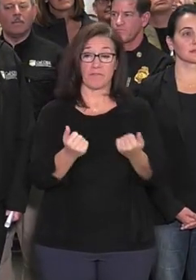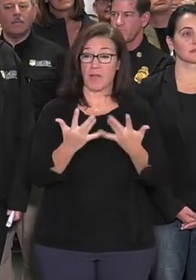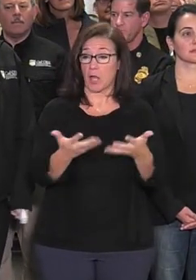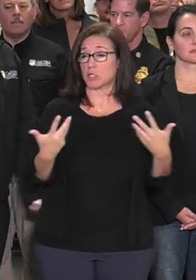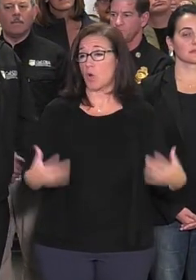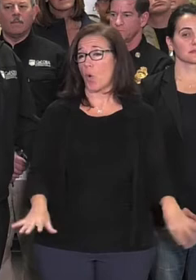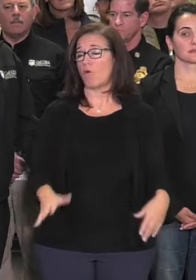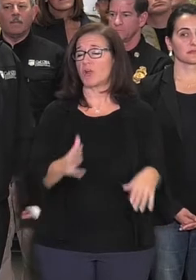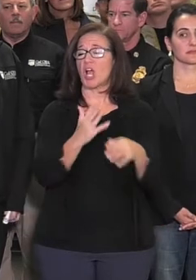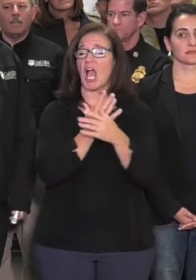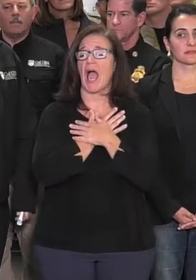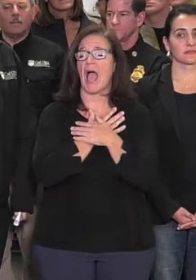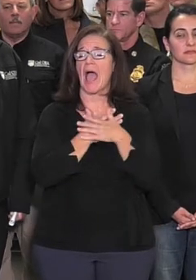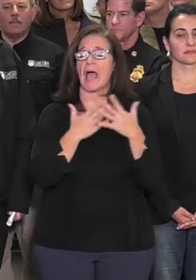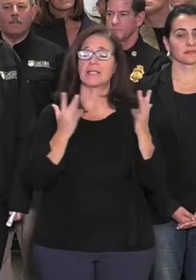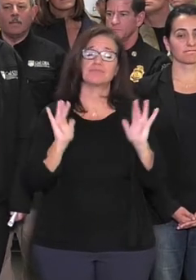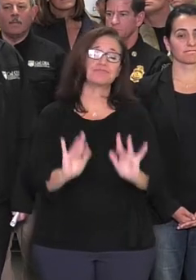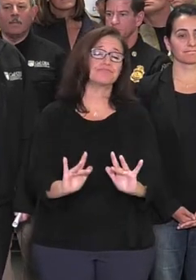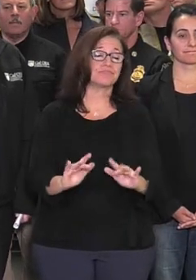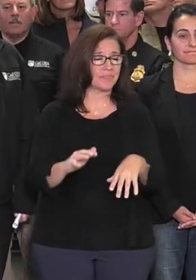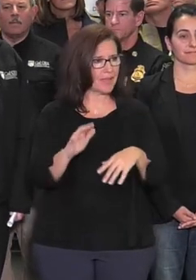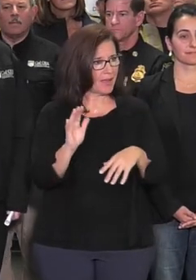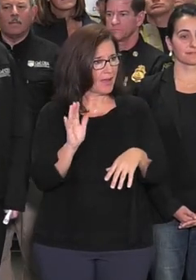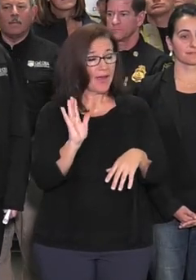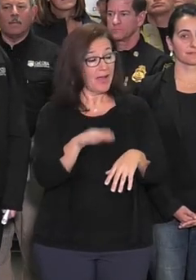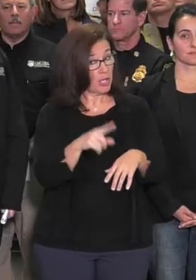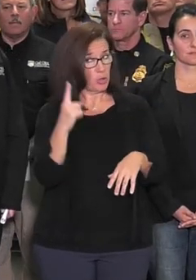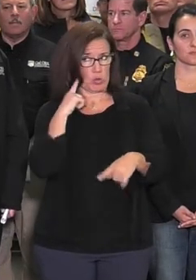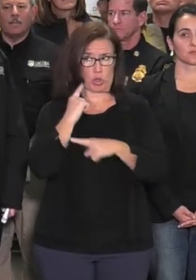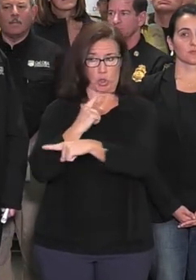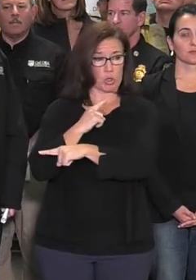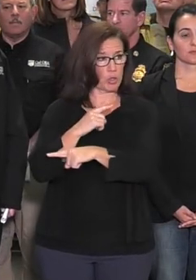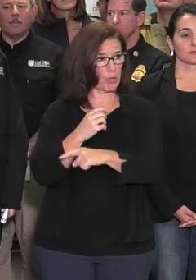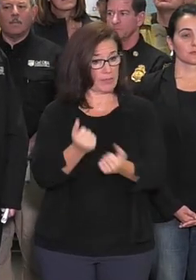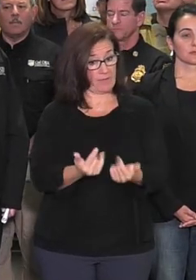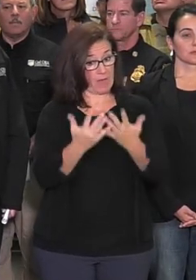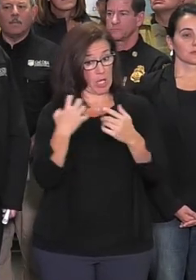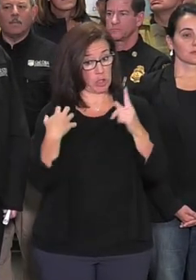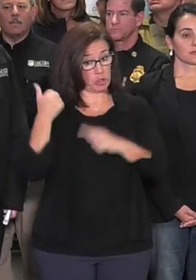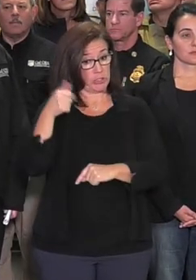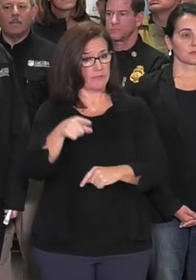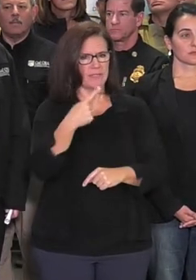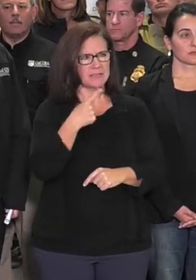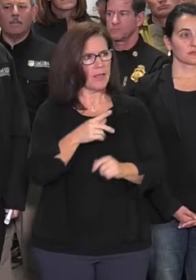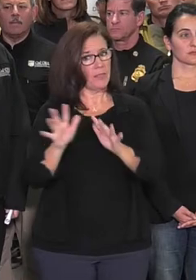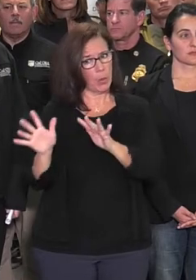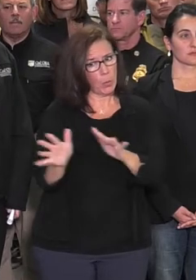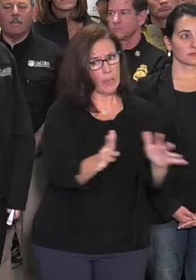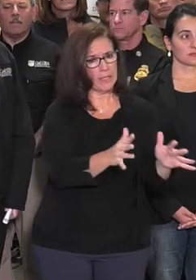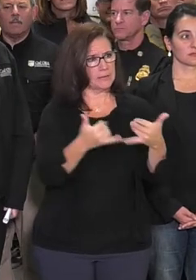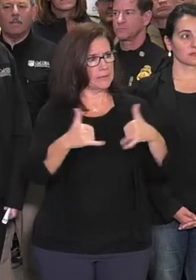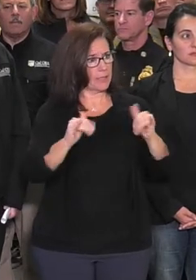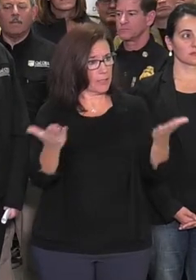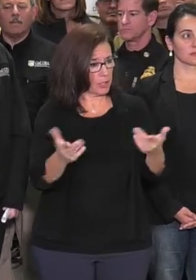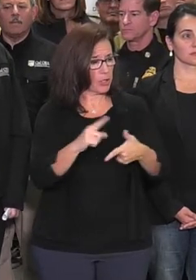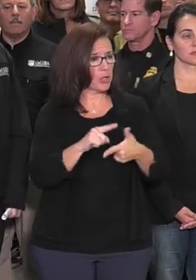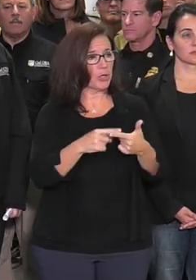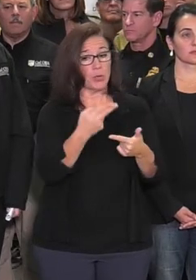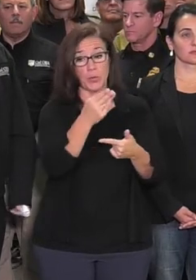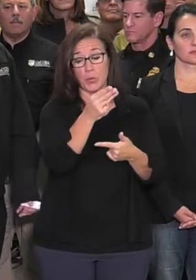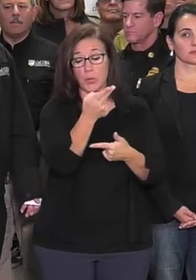Well, that's, you've heard our fire chief tell you these winds are still here. The humidity is very